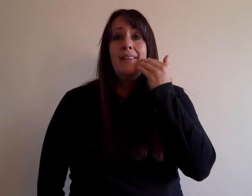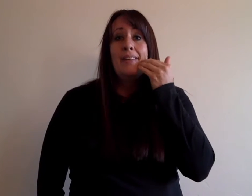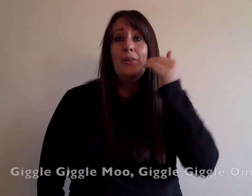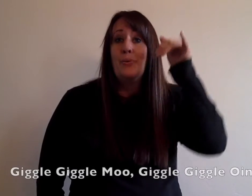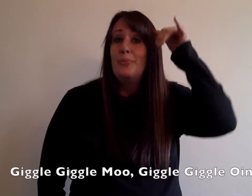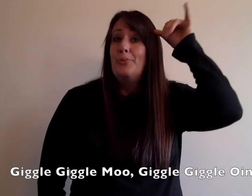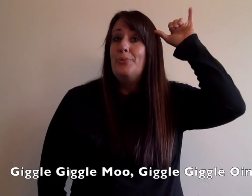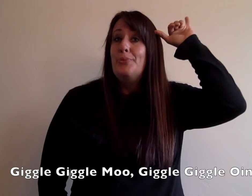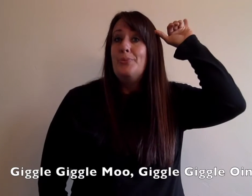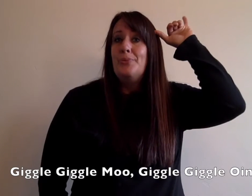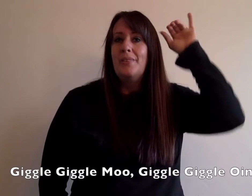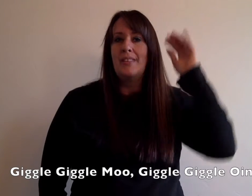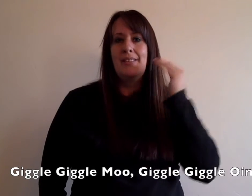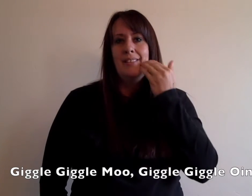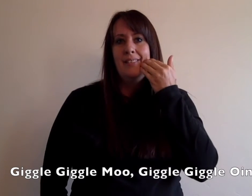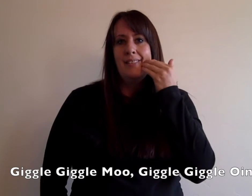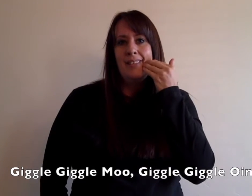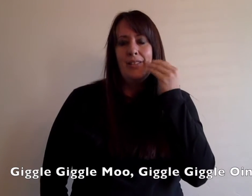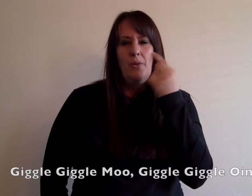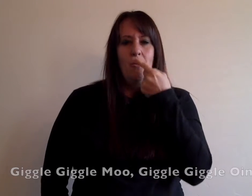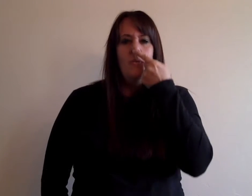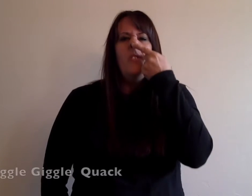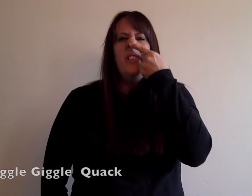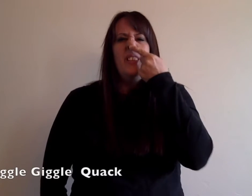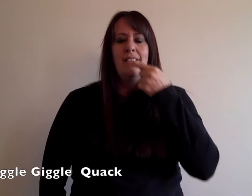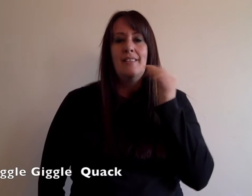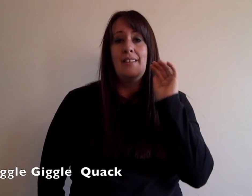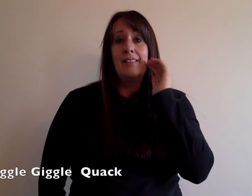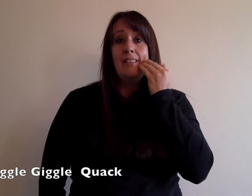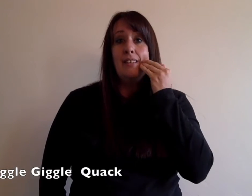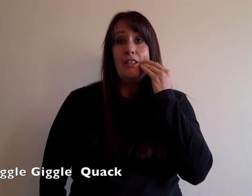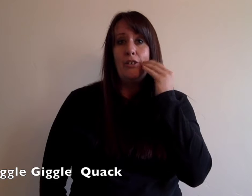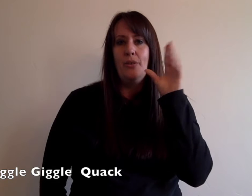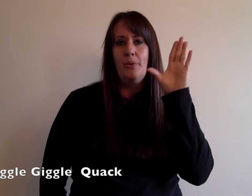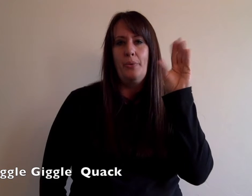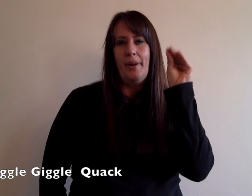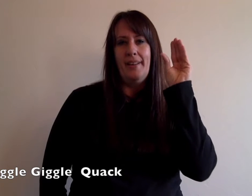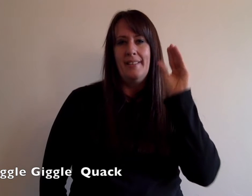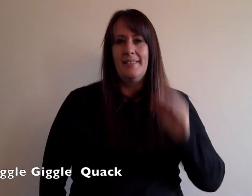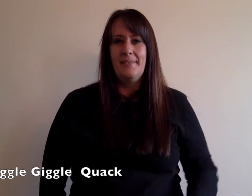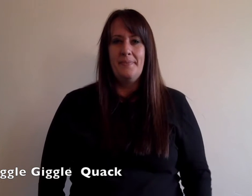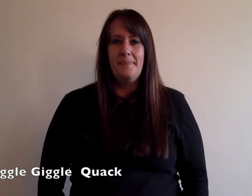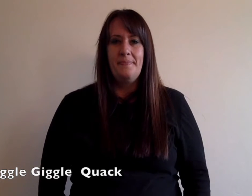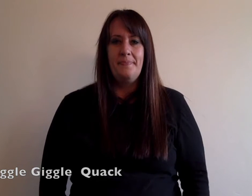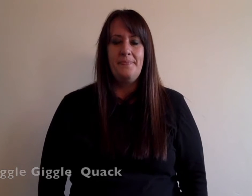Giggle, Giggle, Giggle, Giggle, Giggle, Oink, Giggle, Quack.